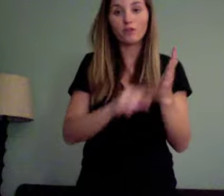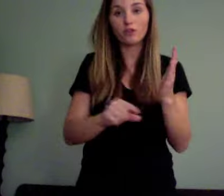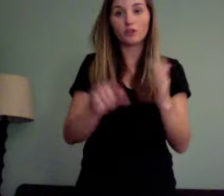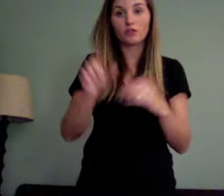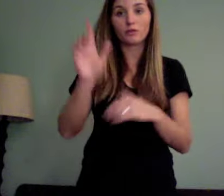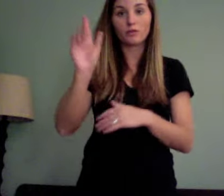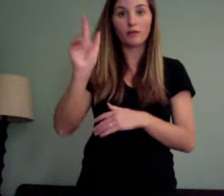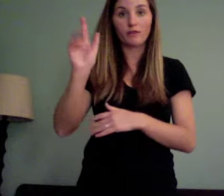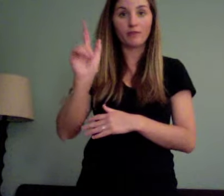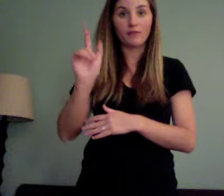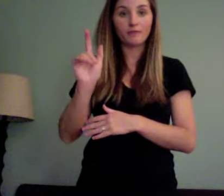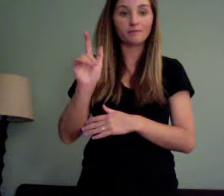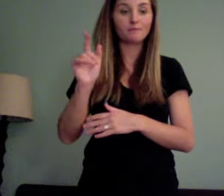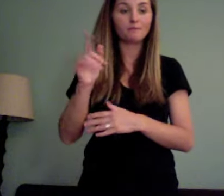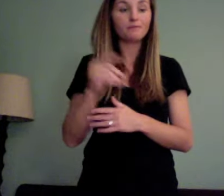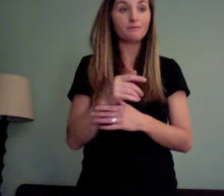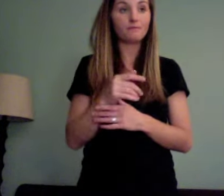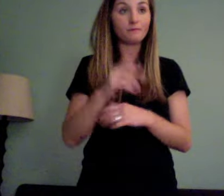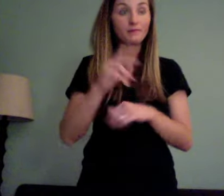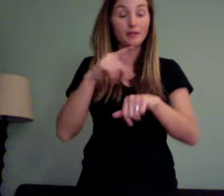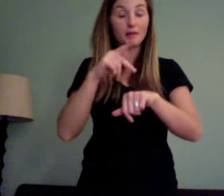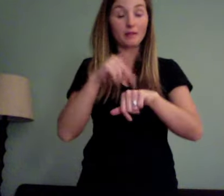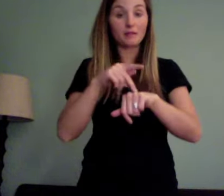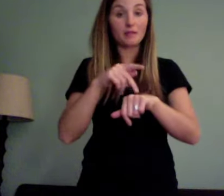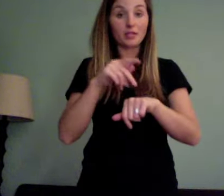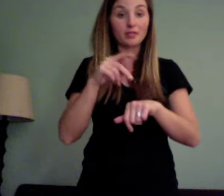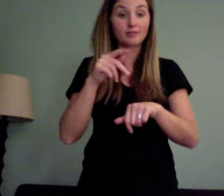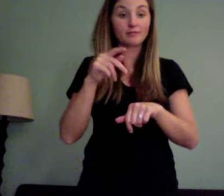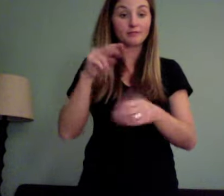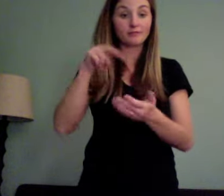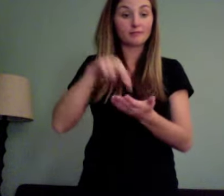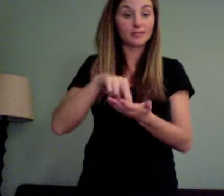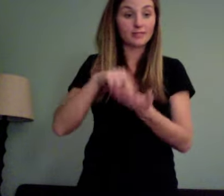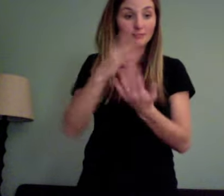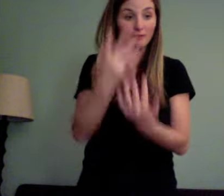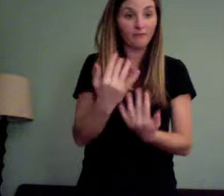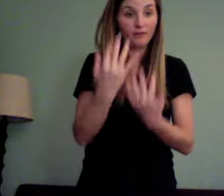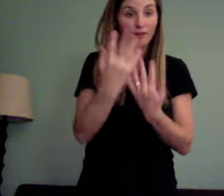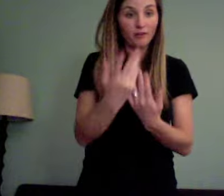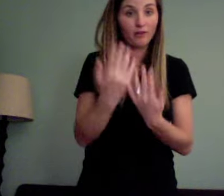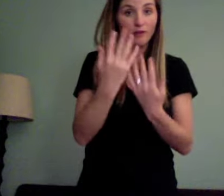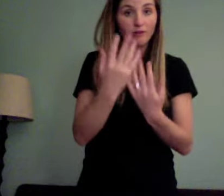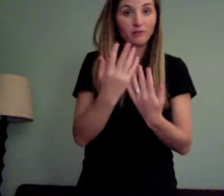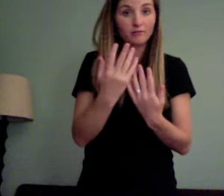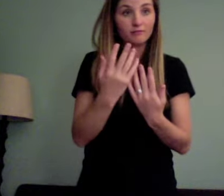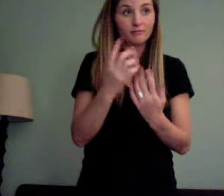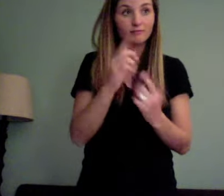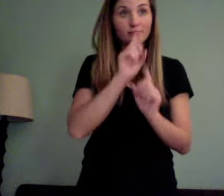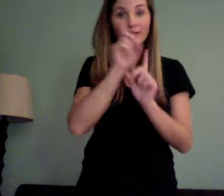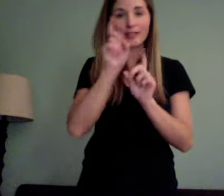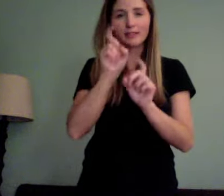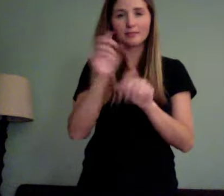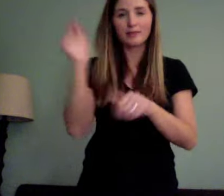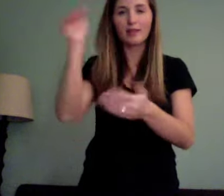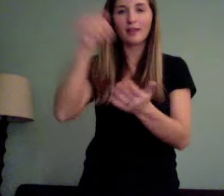as Simon Peter was standing by the fire, warming himself, they asked him again, question number two. You're not one of